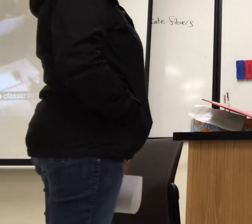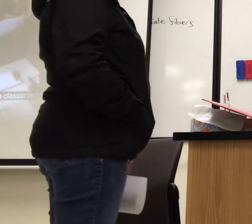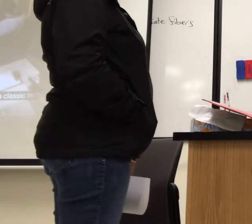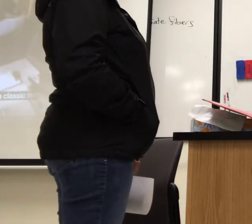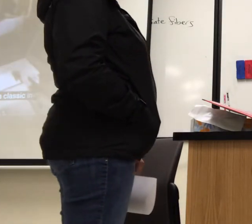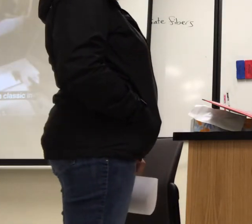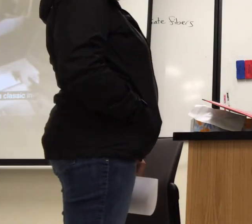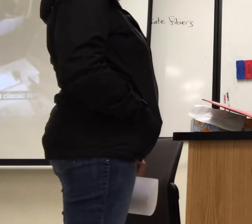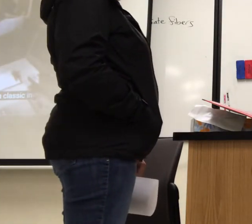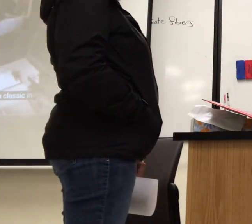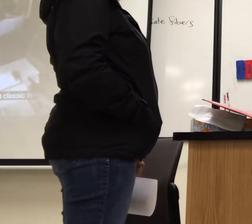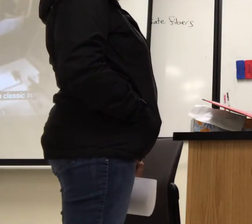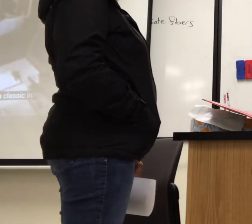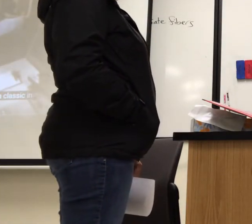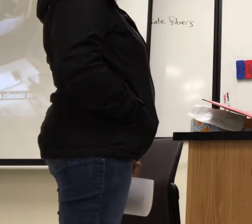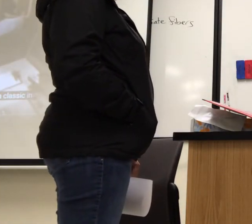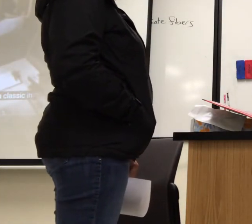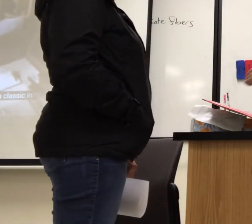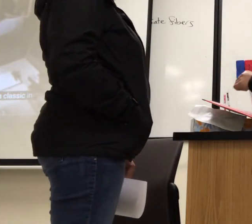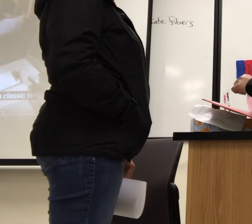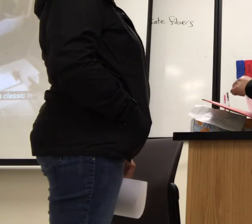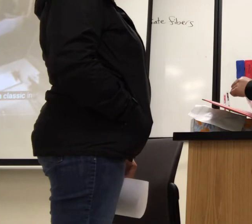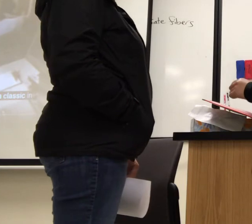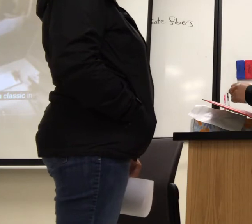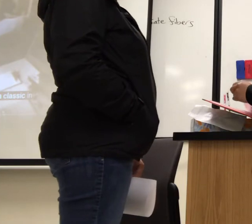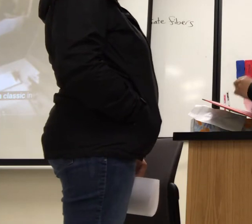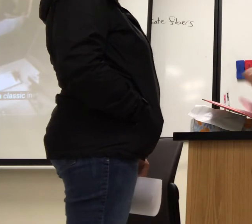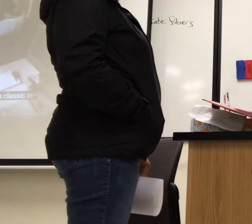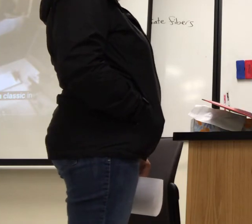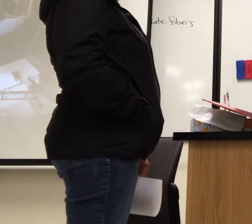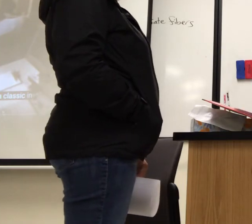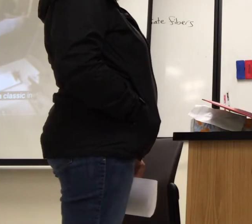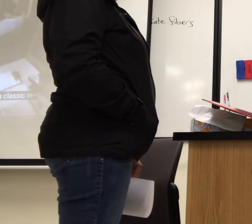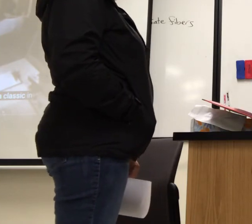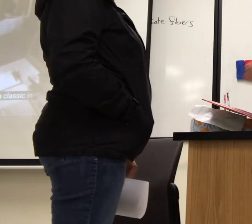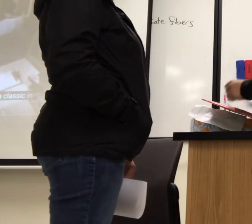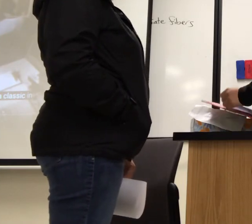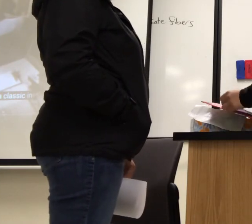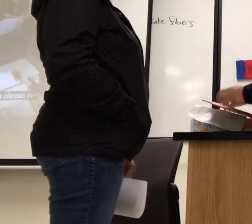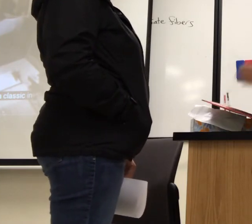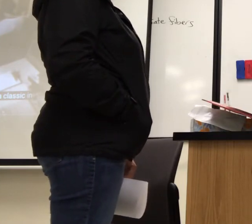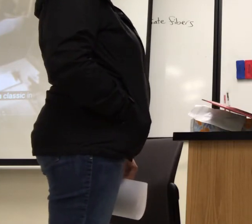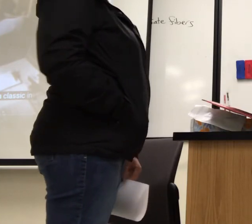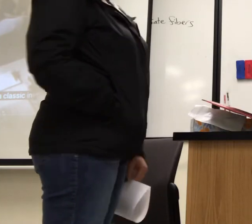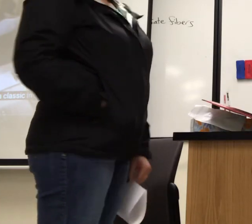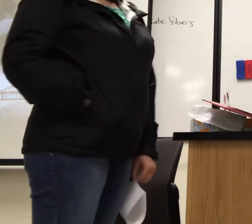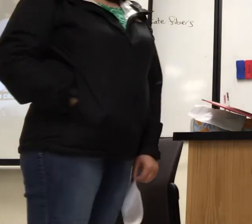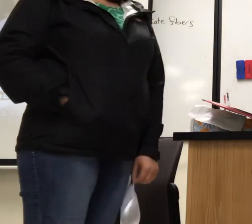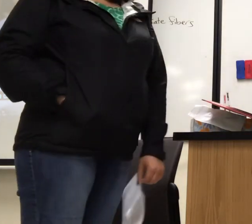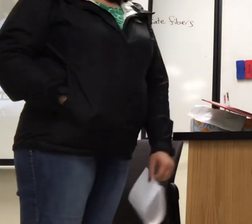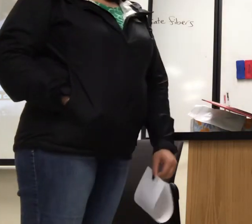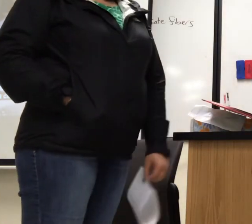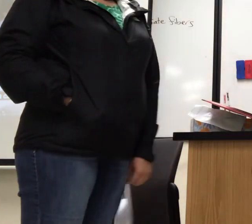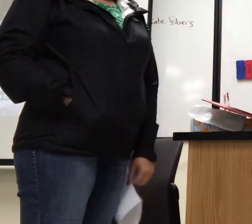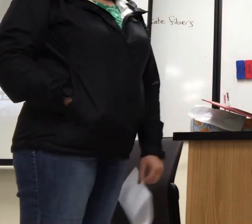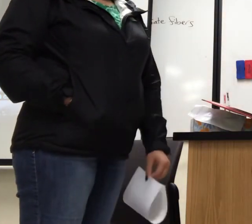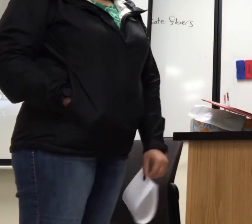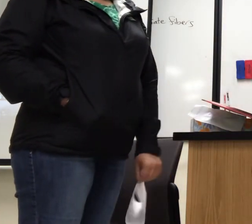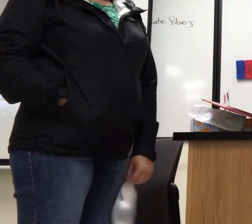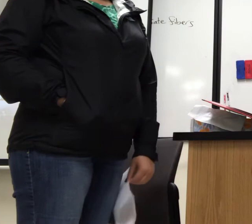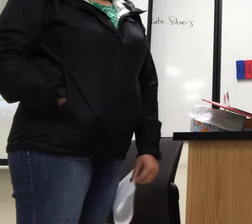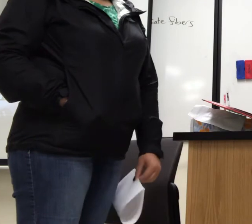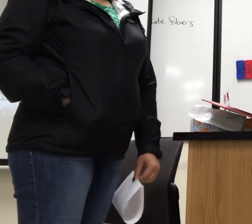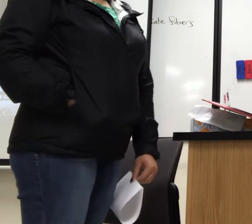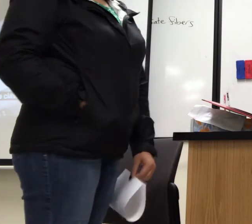edition. Okay, and then I saw there was like 2 other ones. Yeah, where is that? That was not